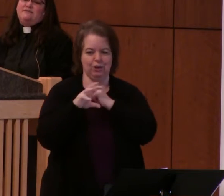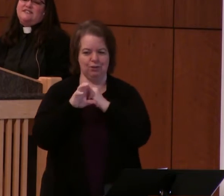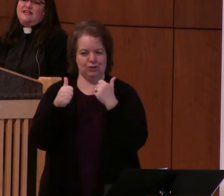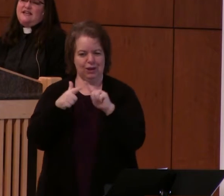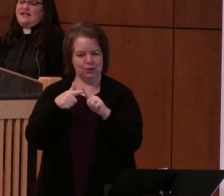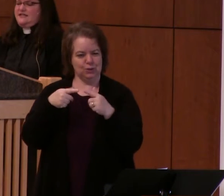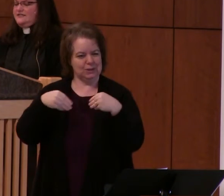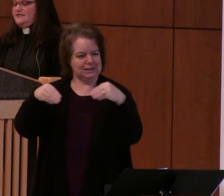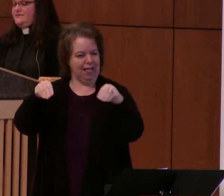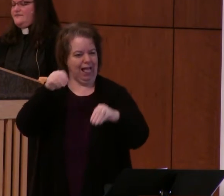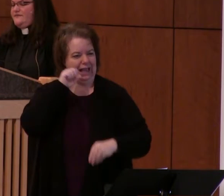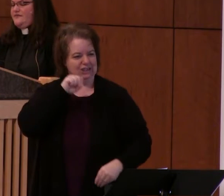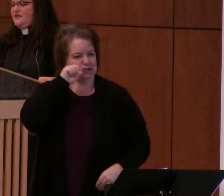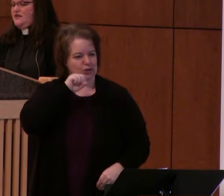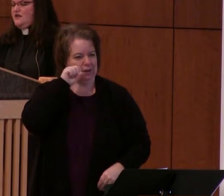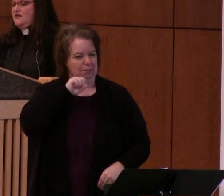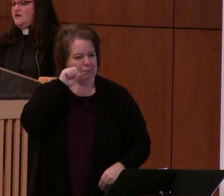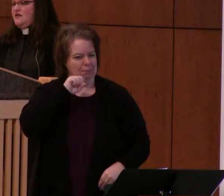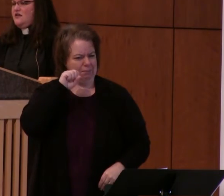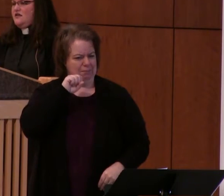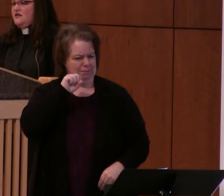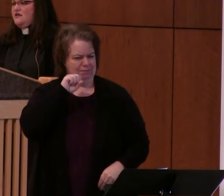ice cream sundaes.